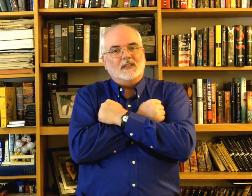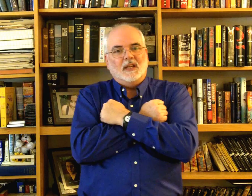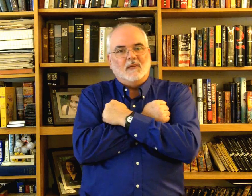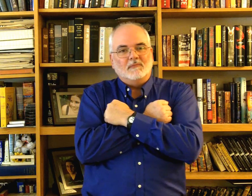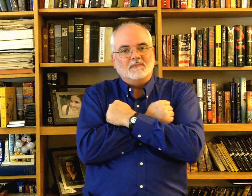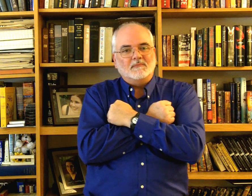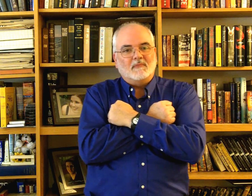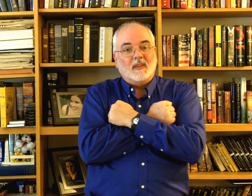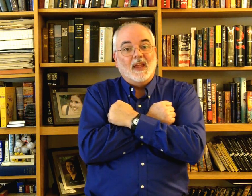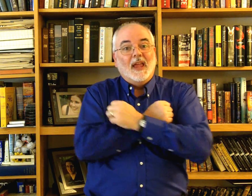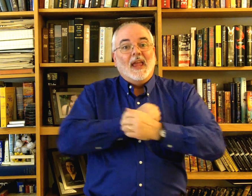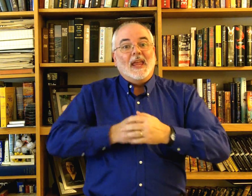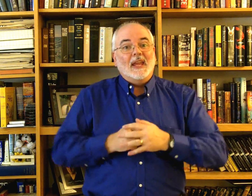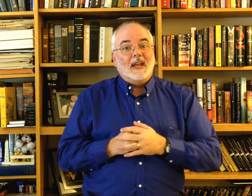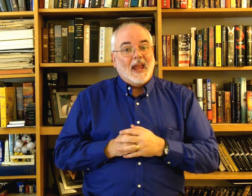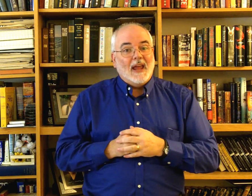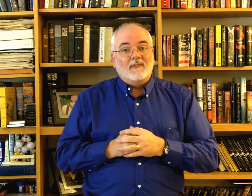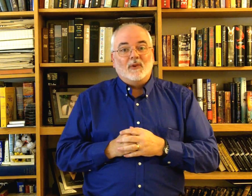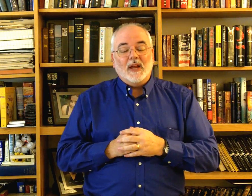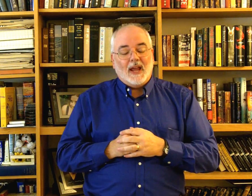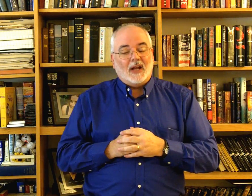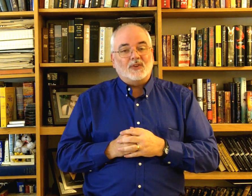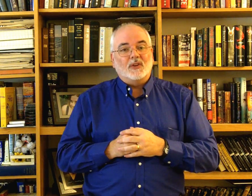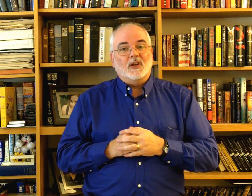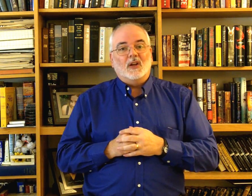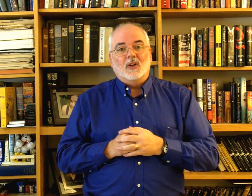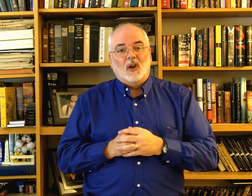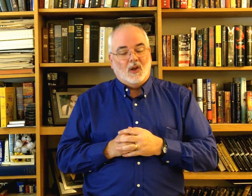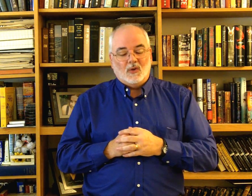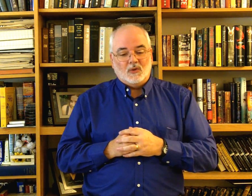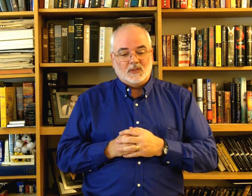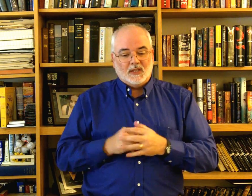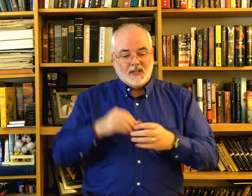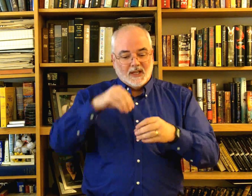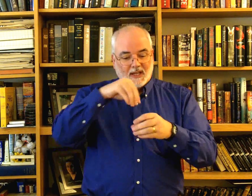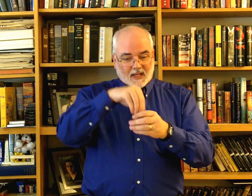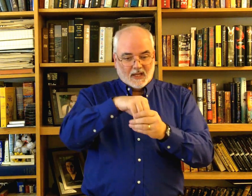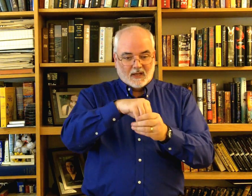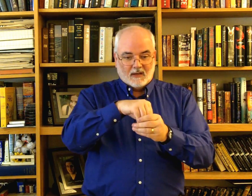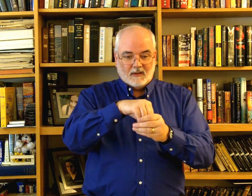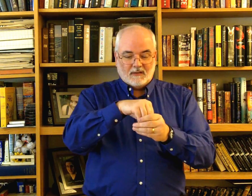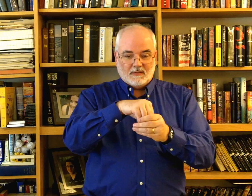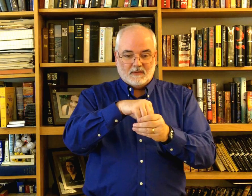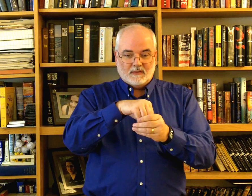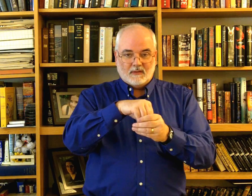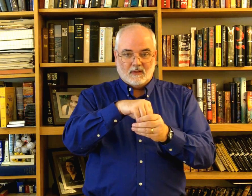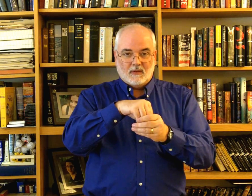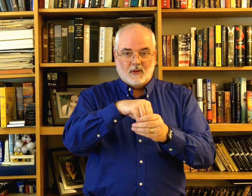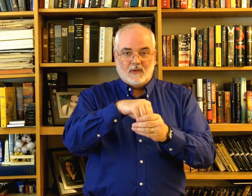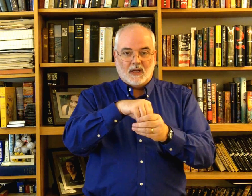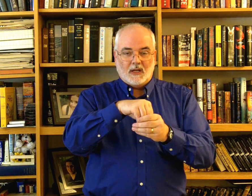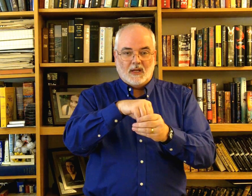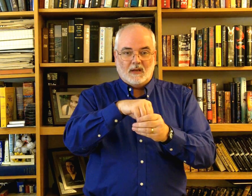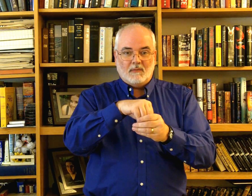esteem. In every action glows in. We've done in